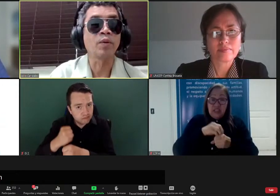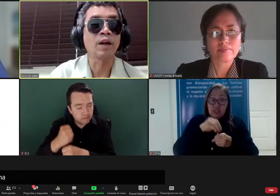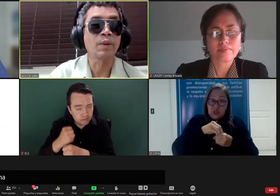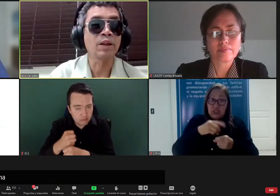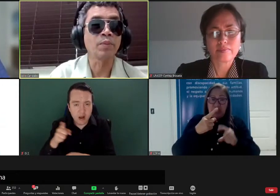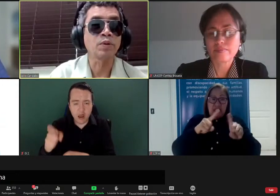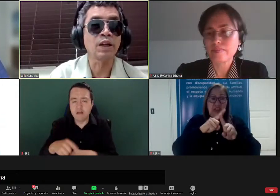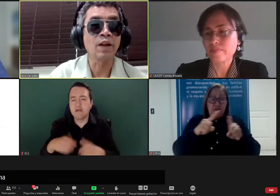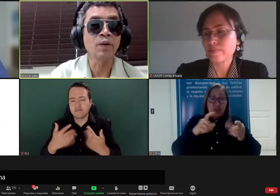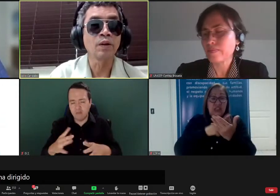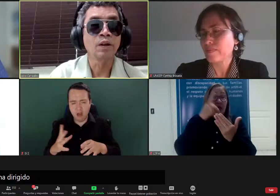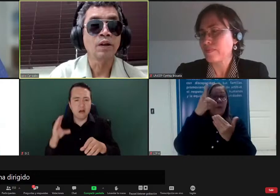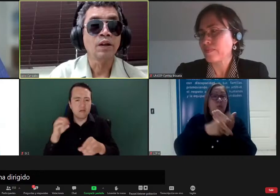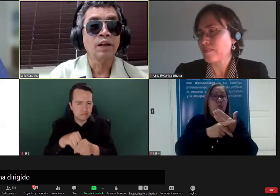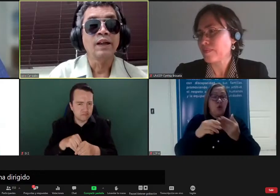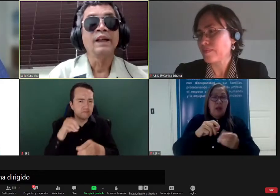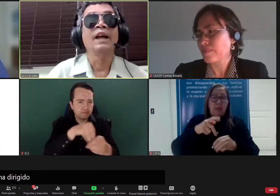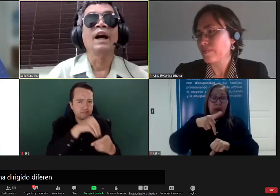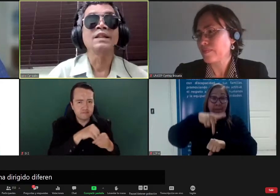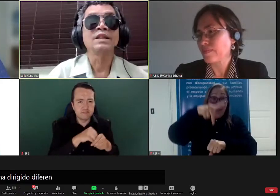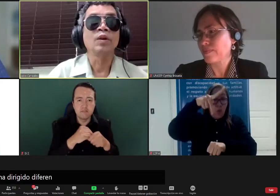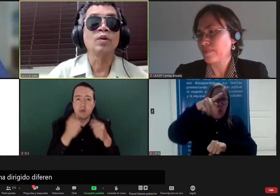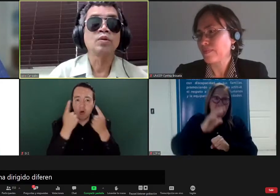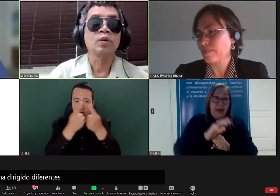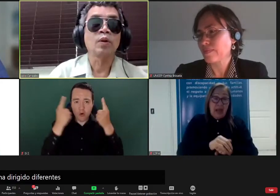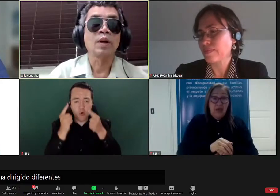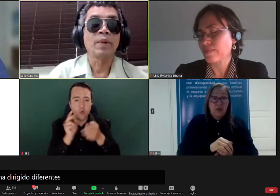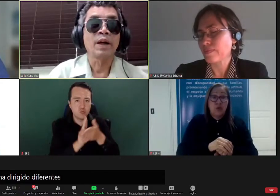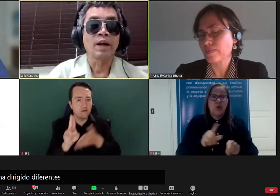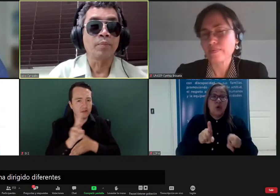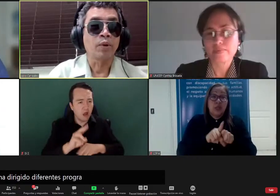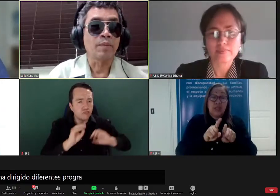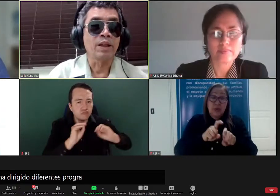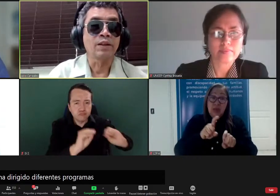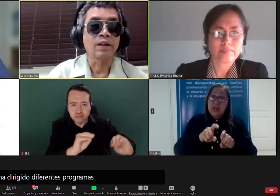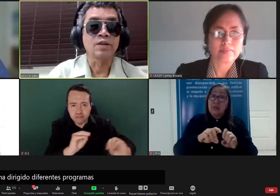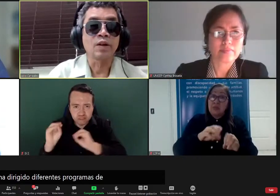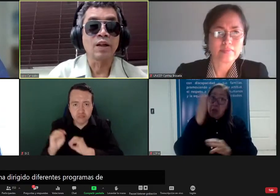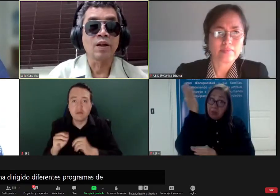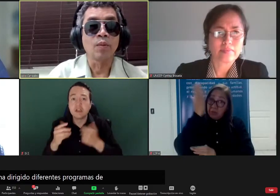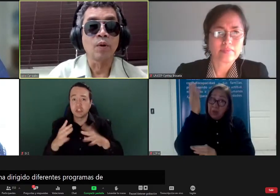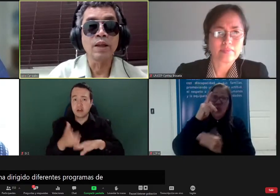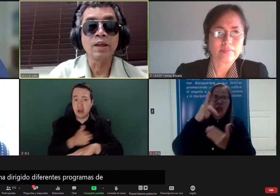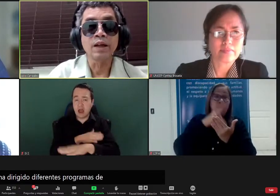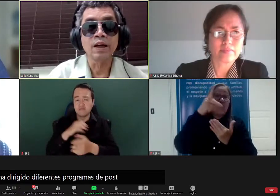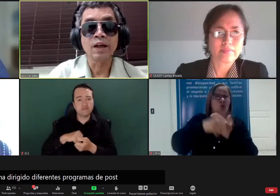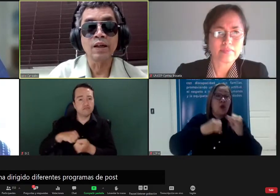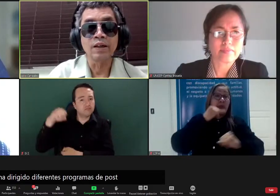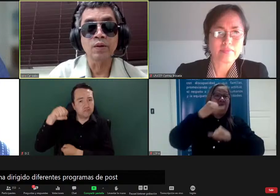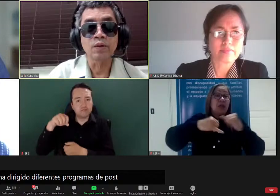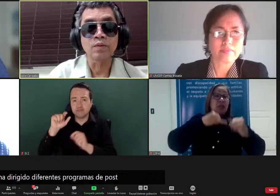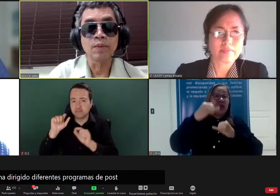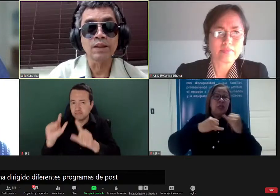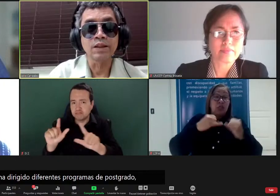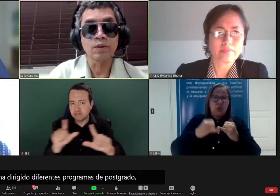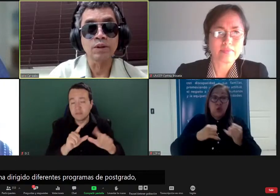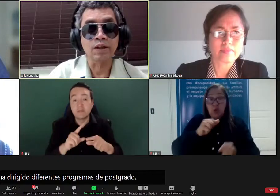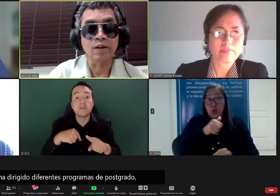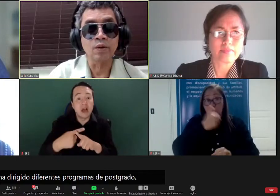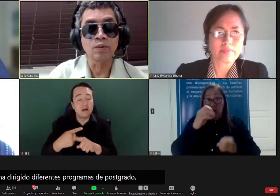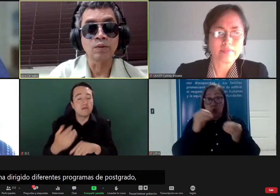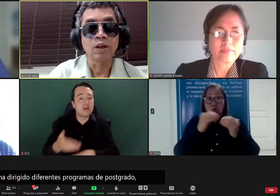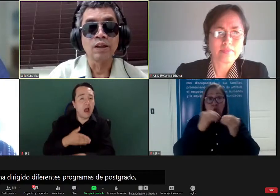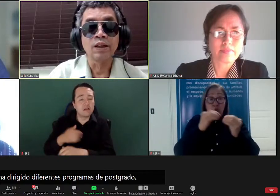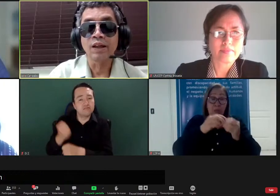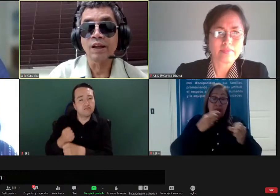teaching she has been a university lecturer and she has conducted several postgraduate programs she was worked for